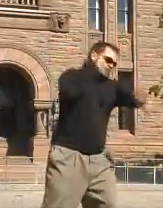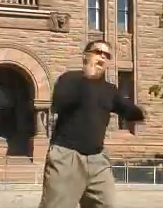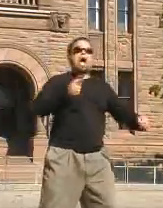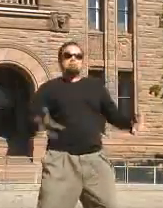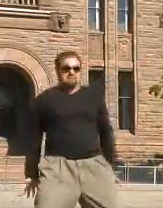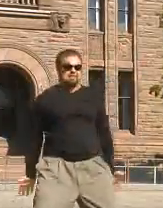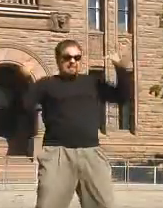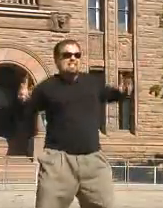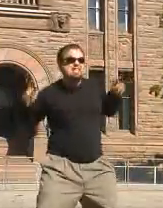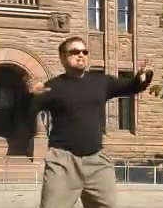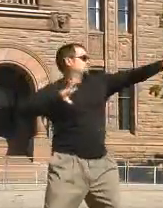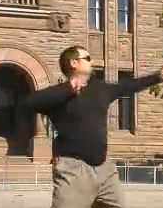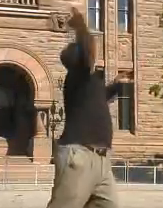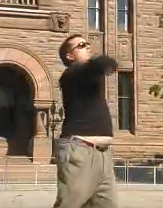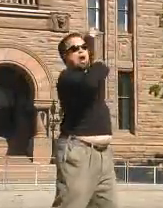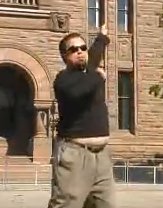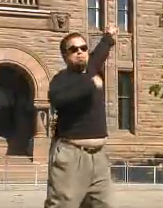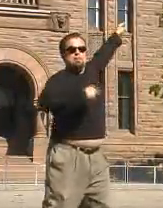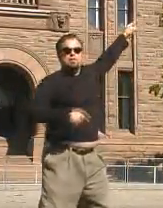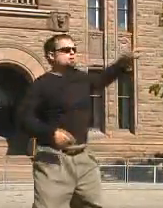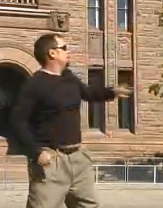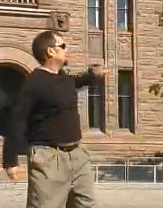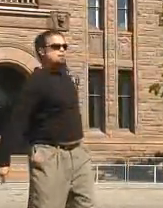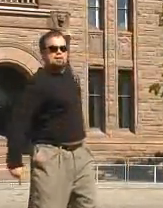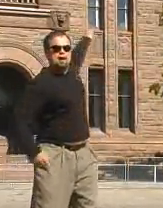No more! It's time to stand up. It's time to fight.